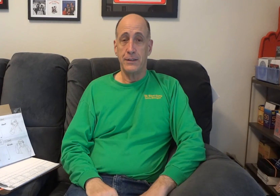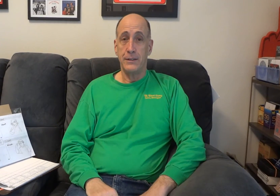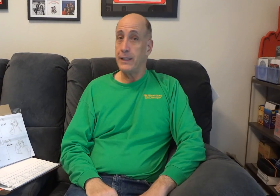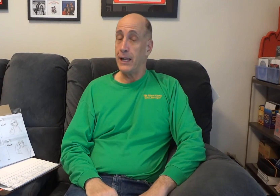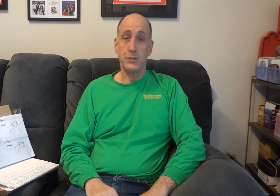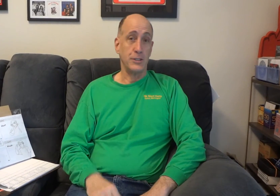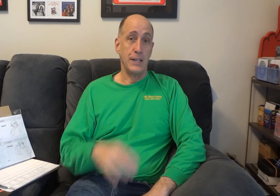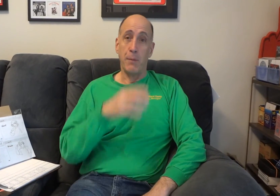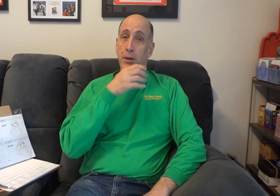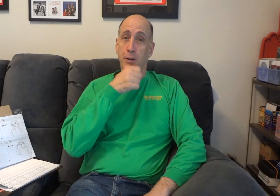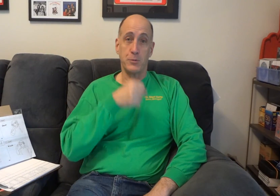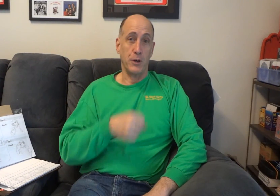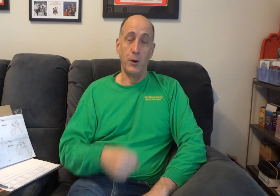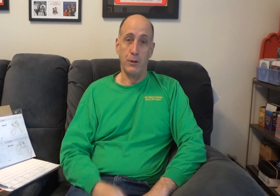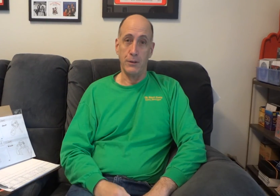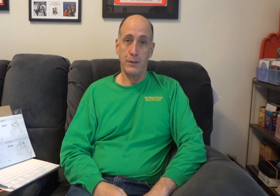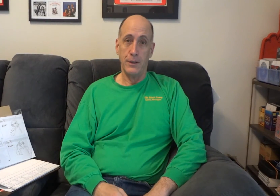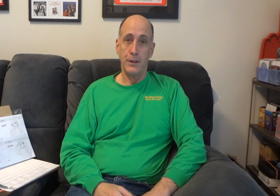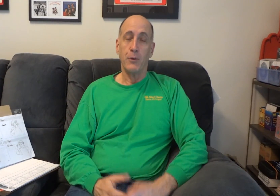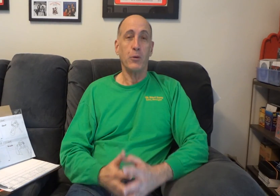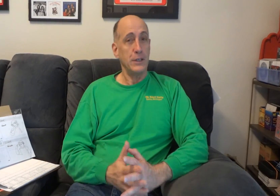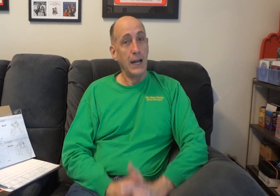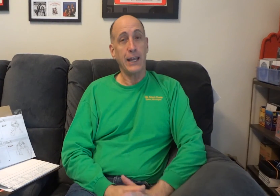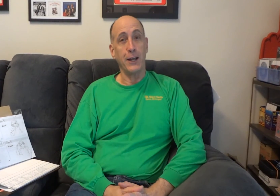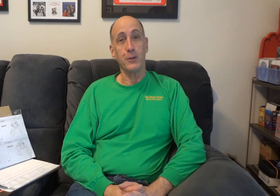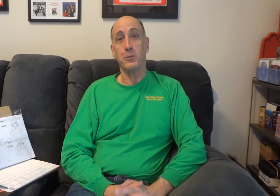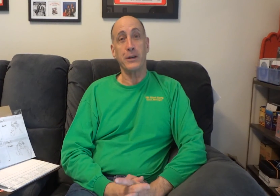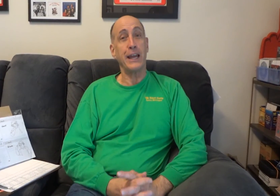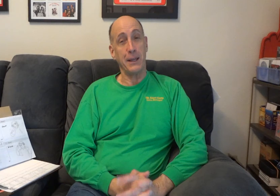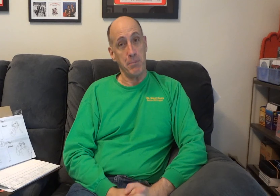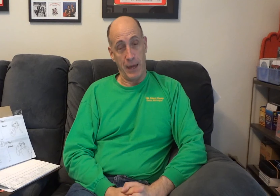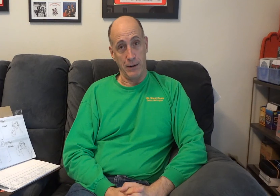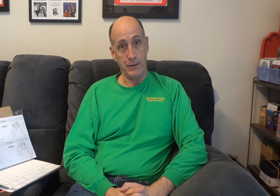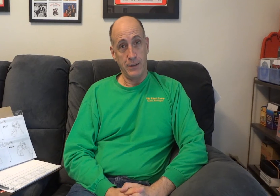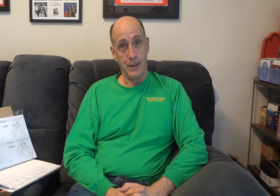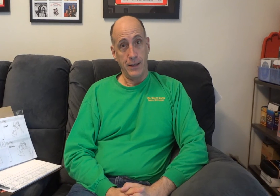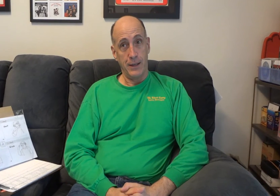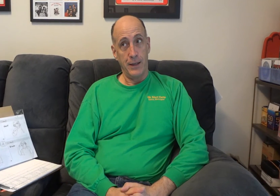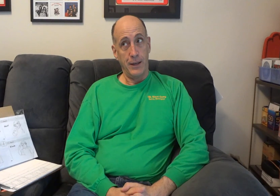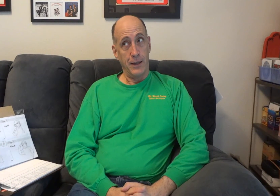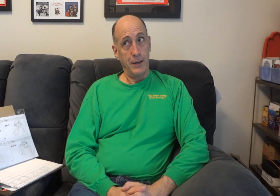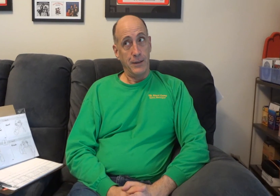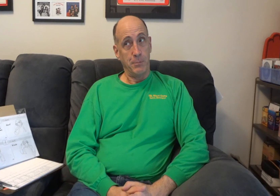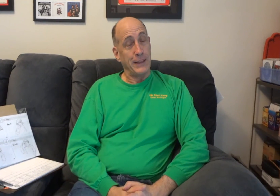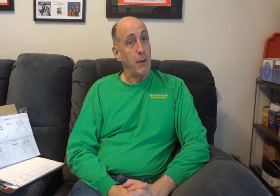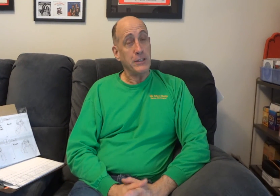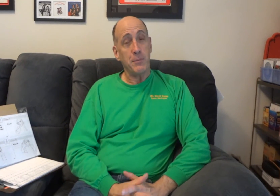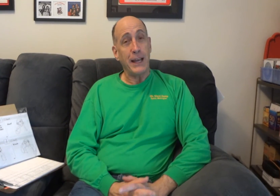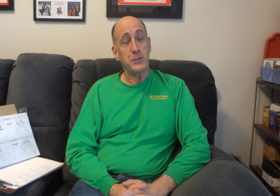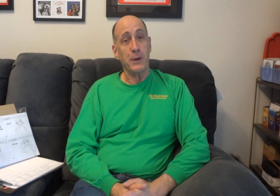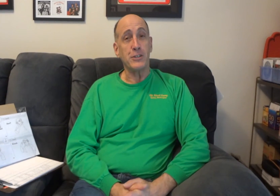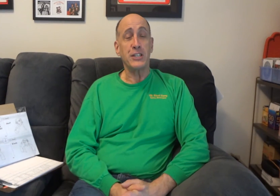The answer is not because we're old. We're not getting older, we're getting better. But that wasn't my experience